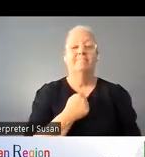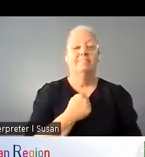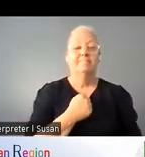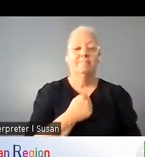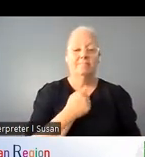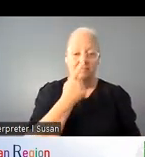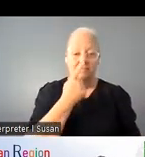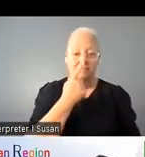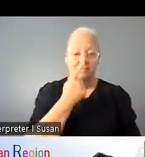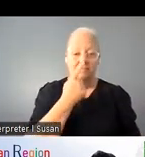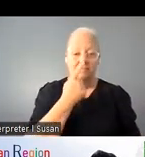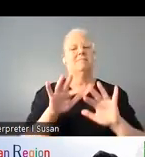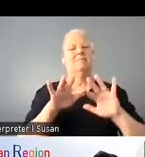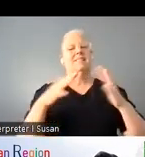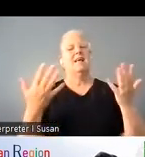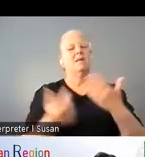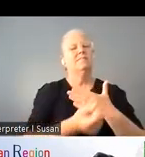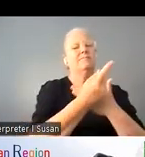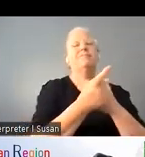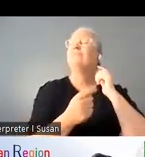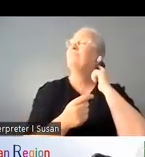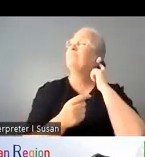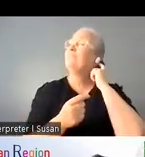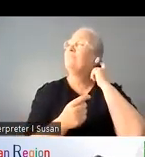The cause of